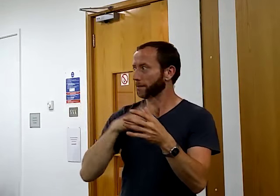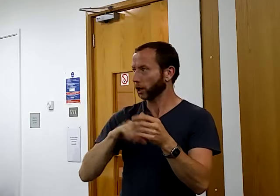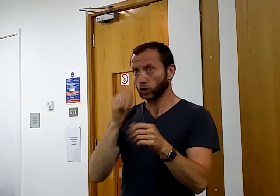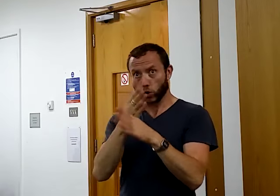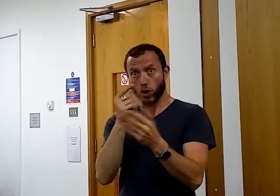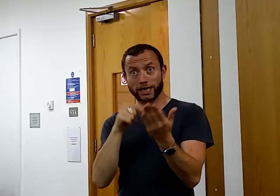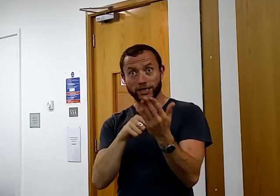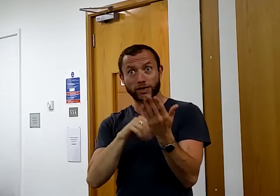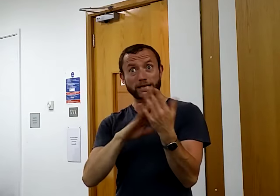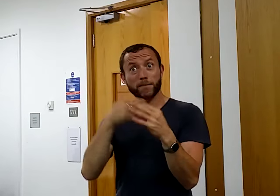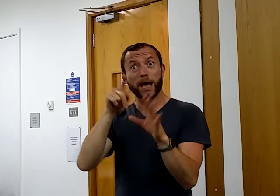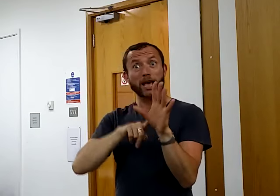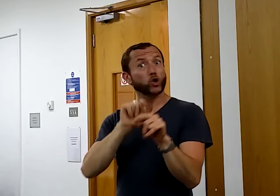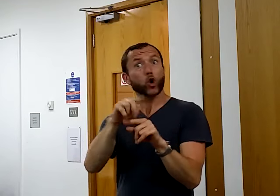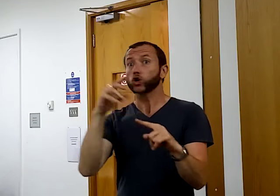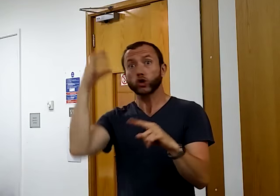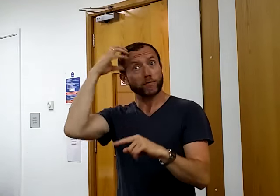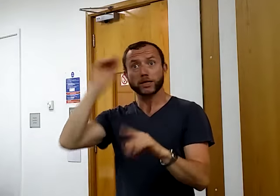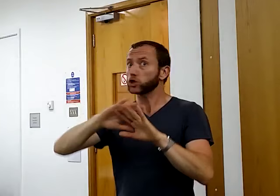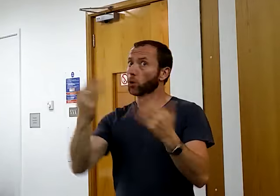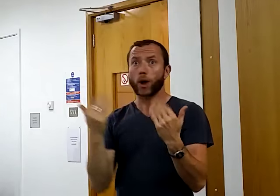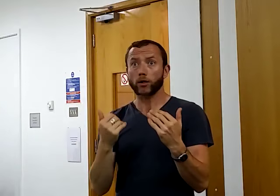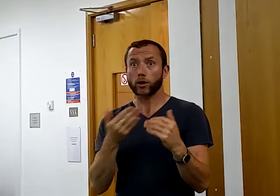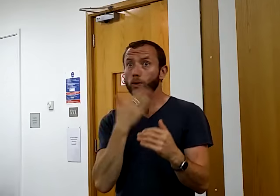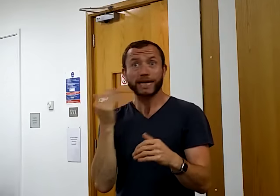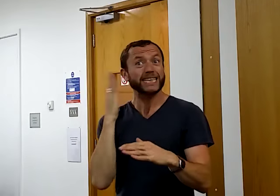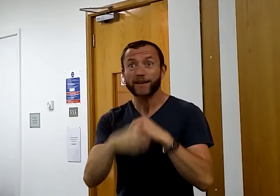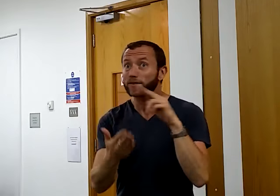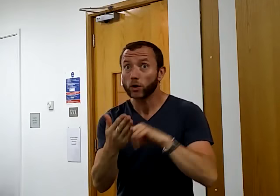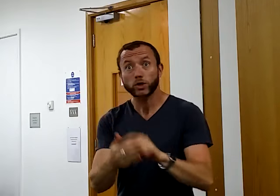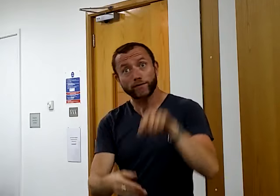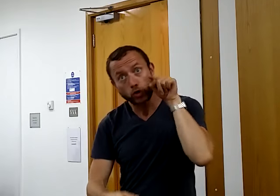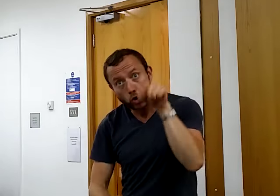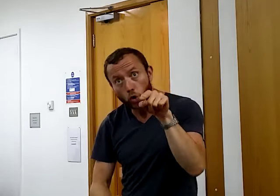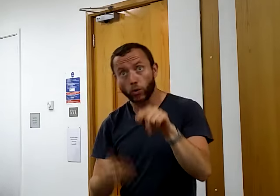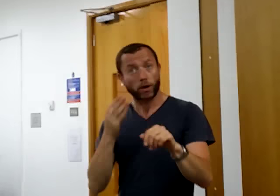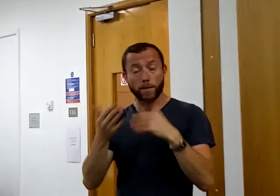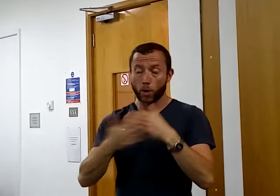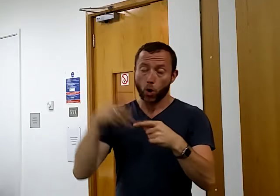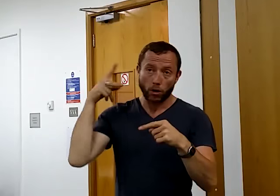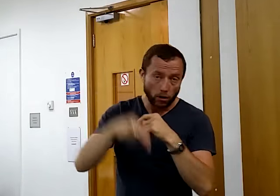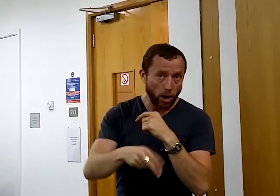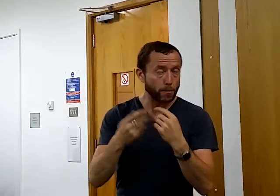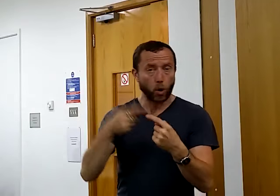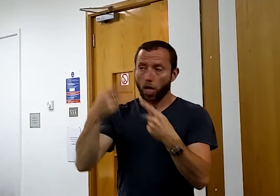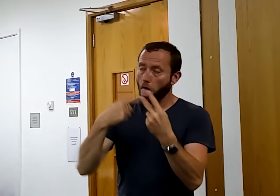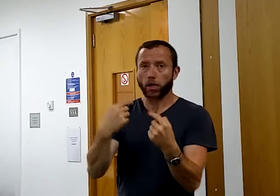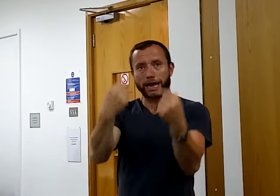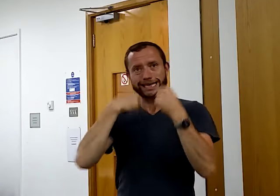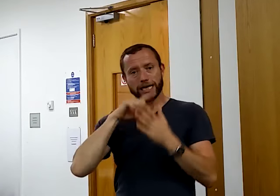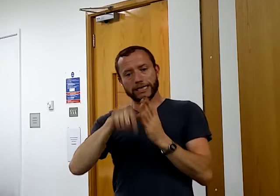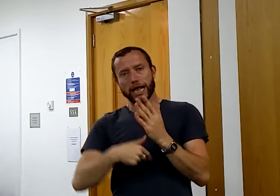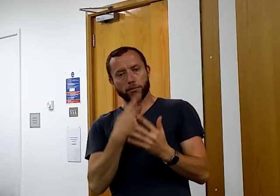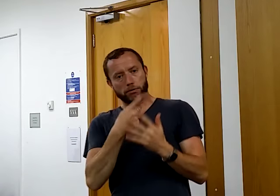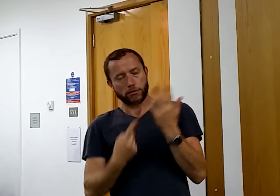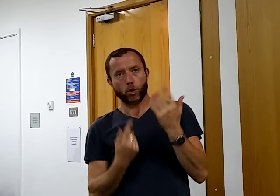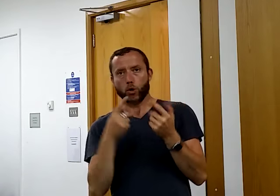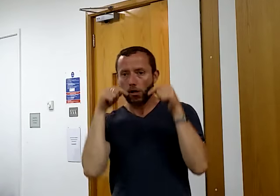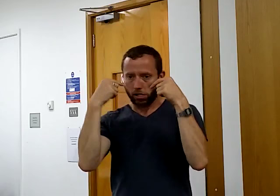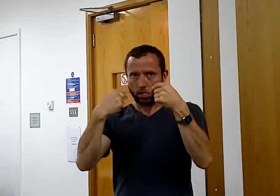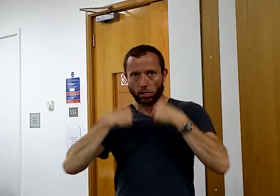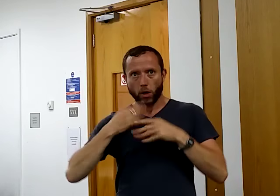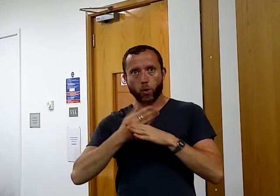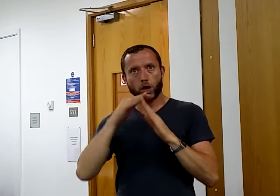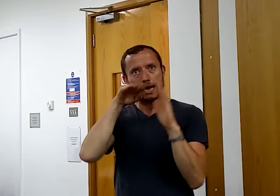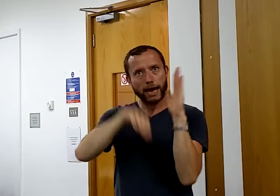ain't welcome. It wasn't voted in. We don't want what they're going to bring, which will be more of the same, more cuts, more attacks on disabled people, more attacks